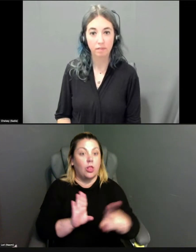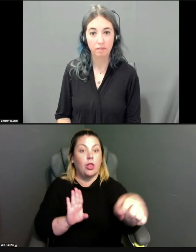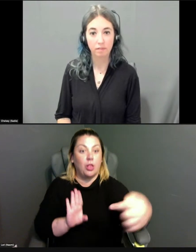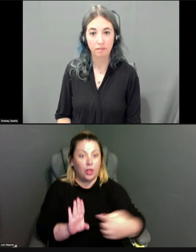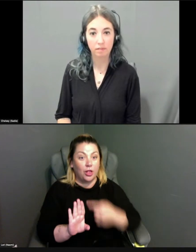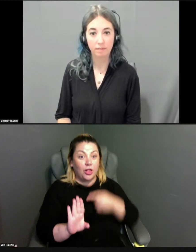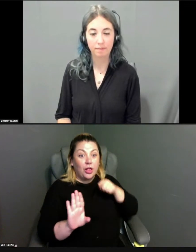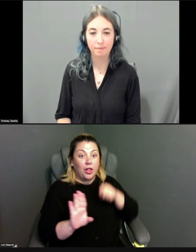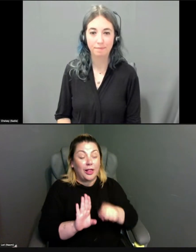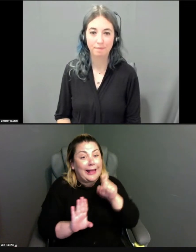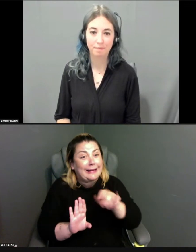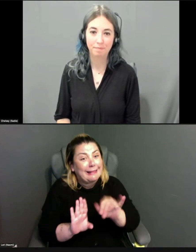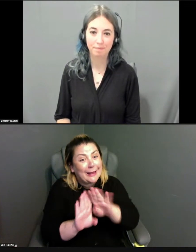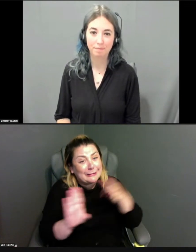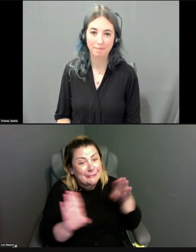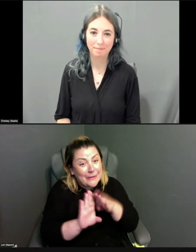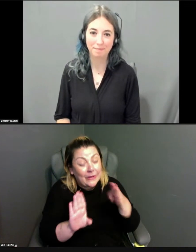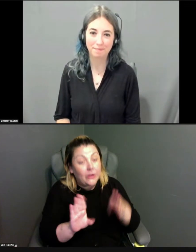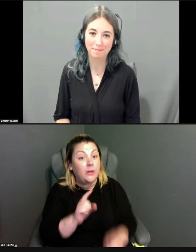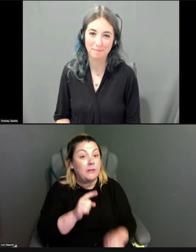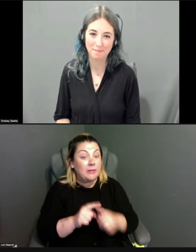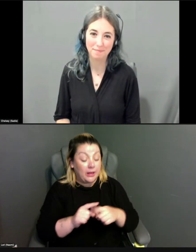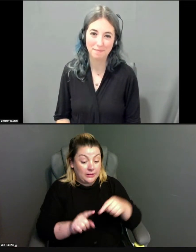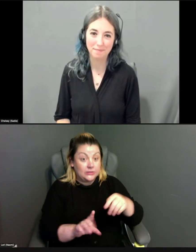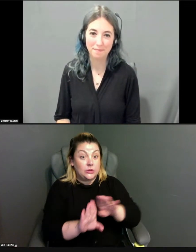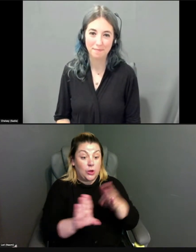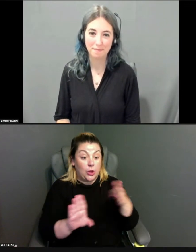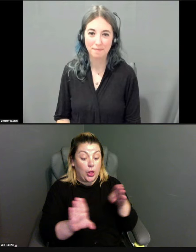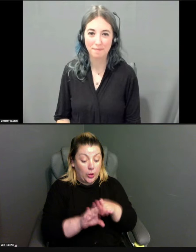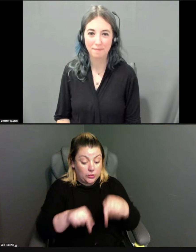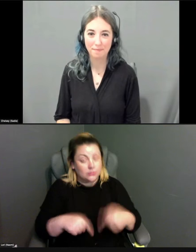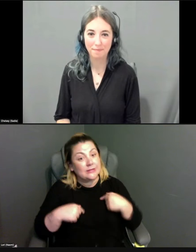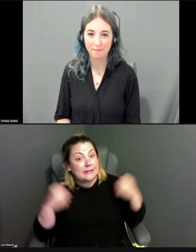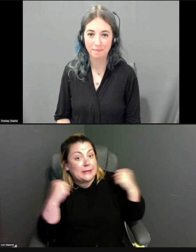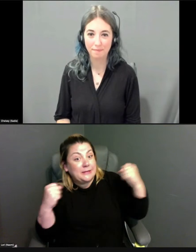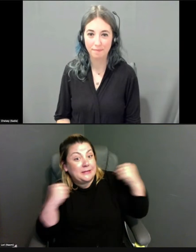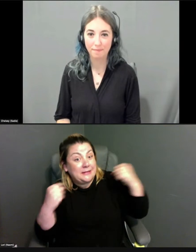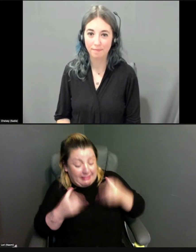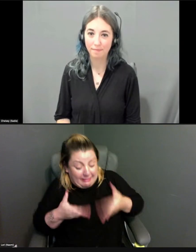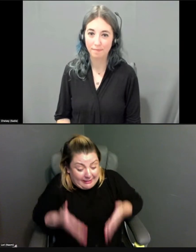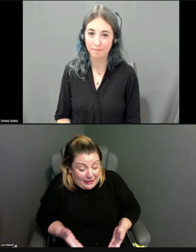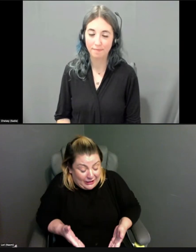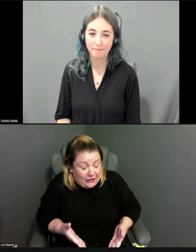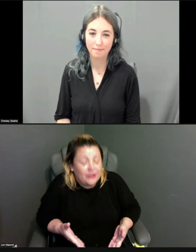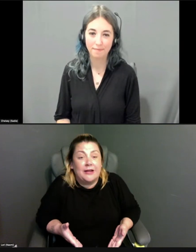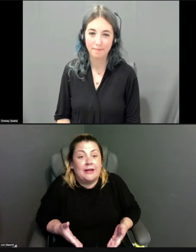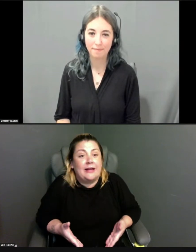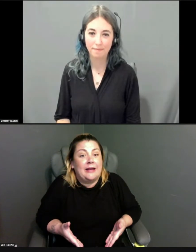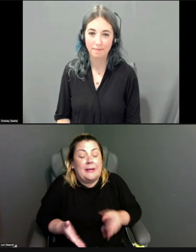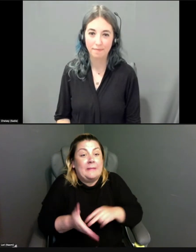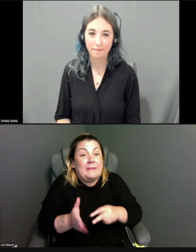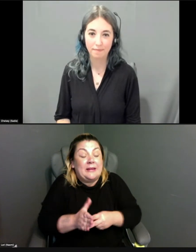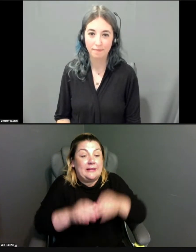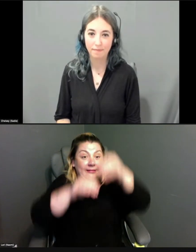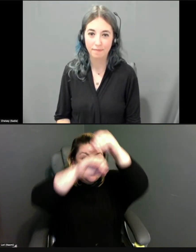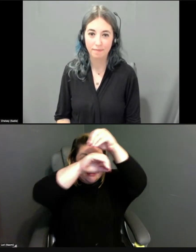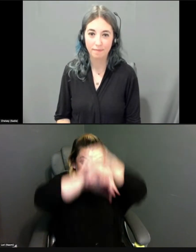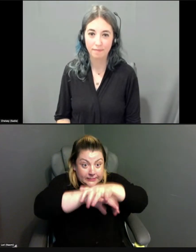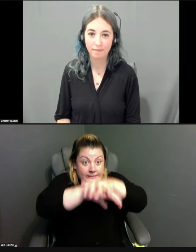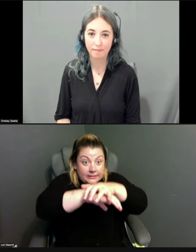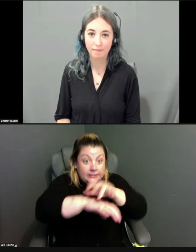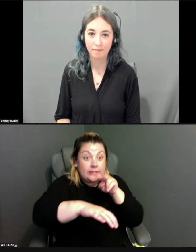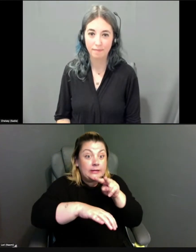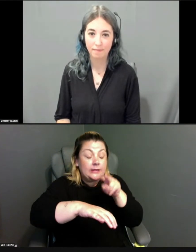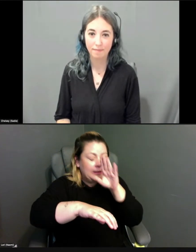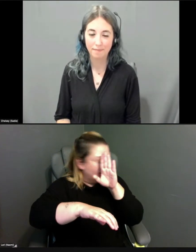right there in the area where we work out in our basement and stuff. So like I couldn't just ignore this spider. It